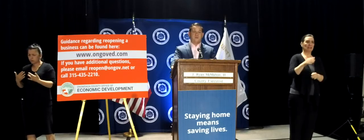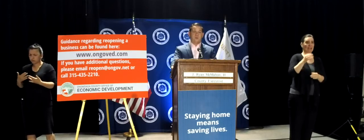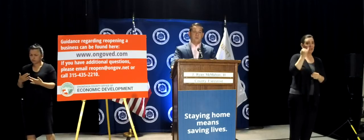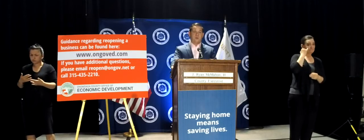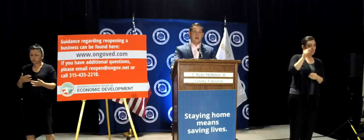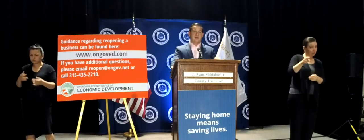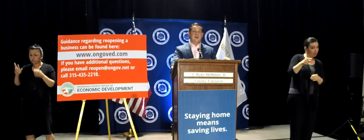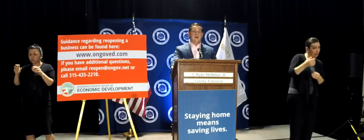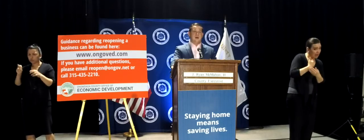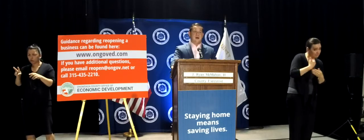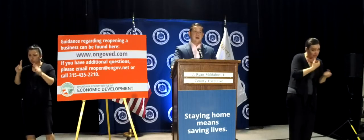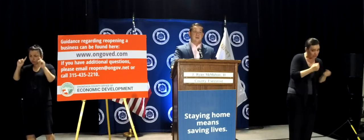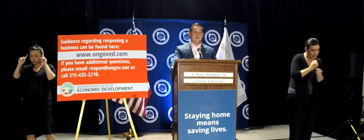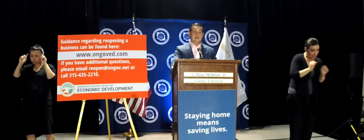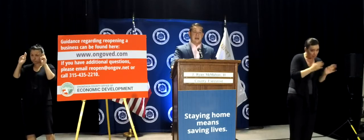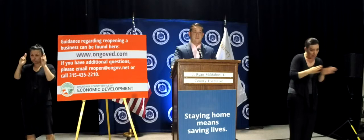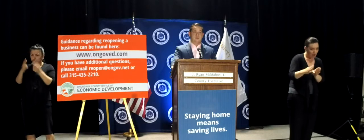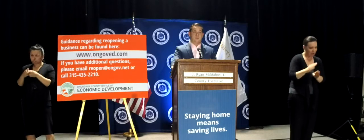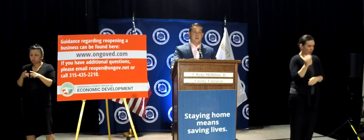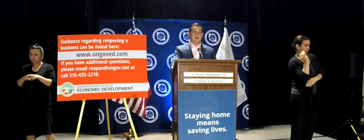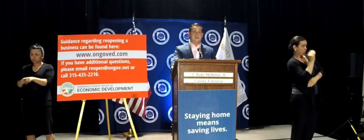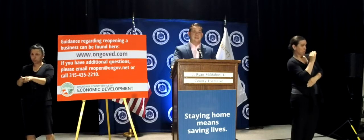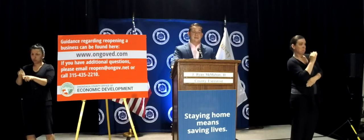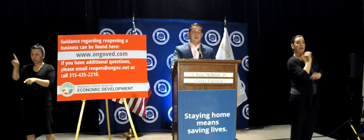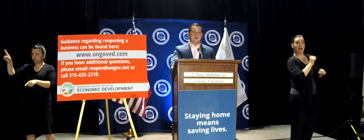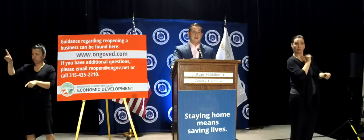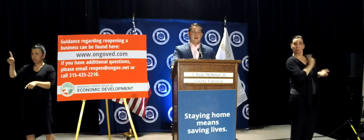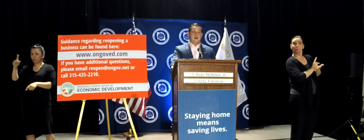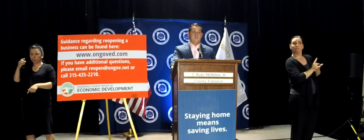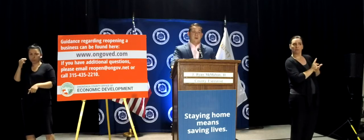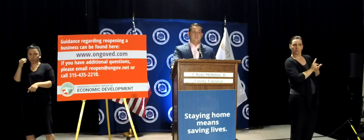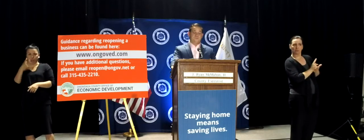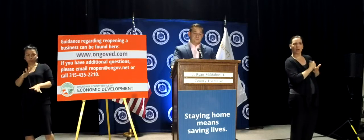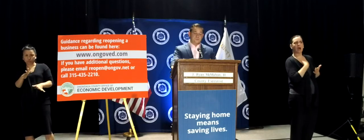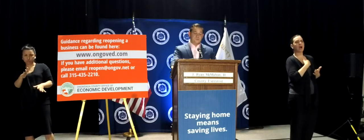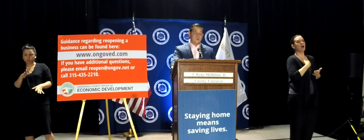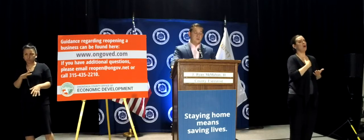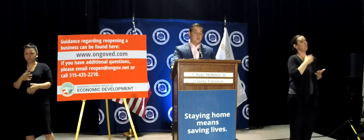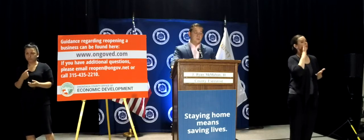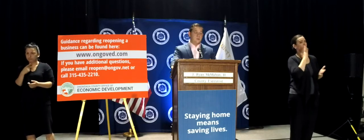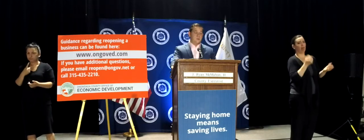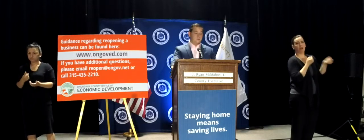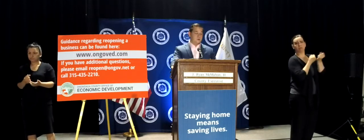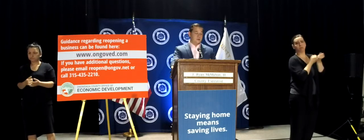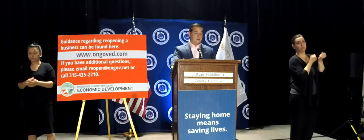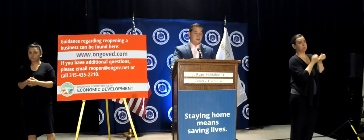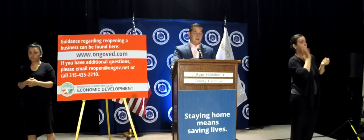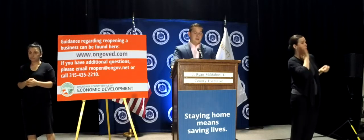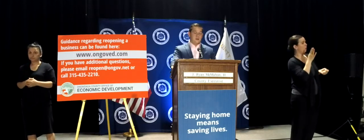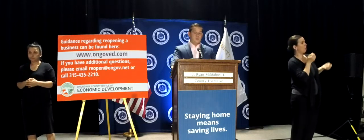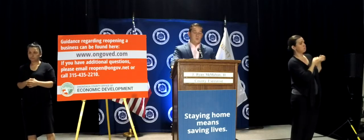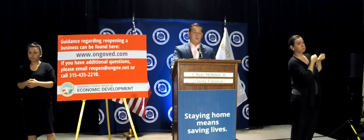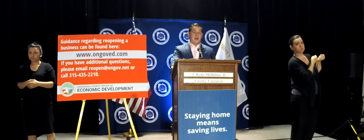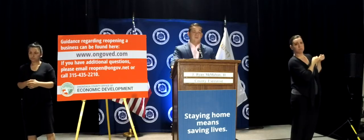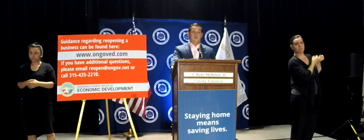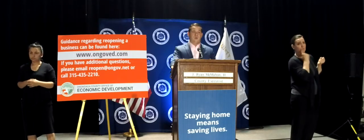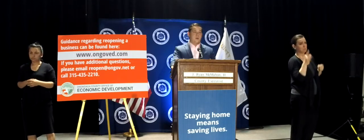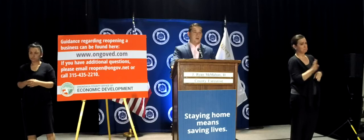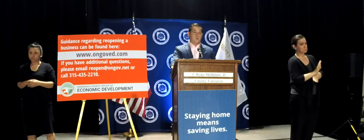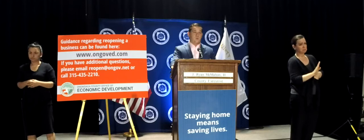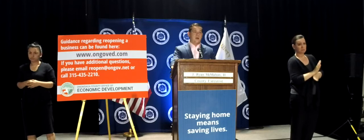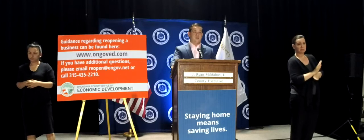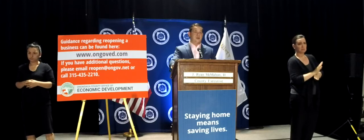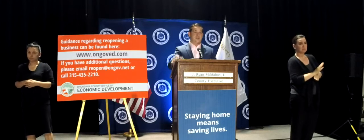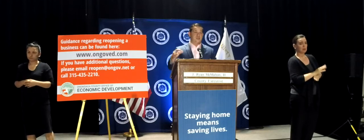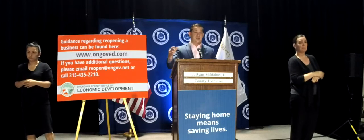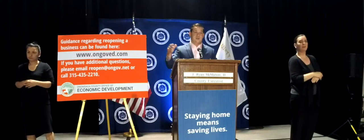and my platform for that, just like I have this whole process. But there certainly, we have to do a